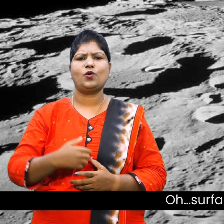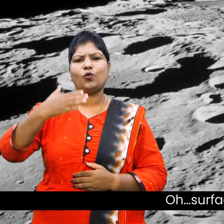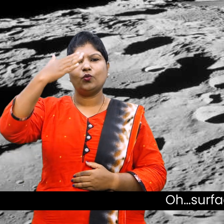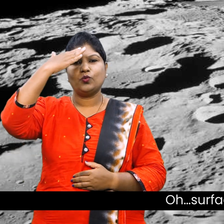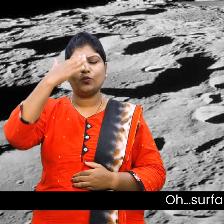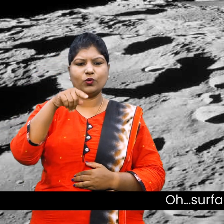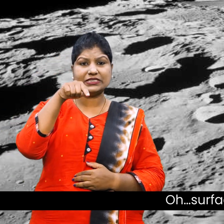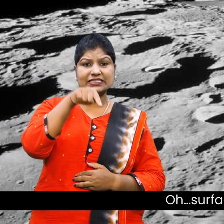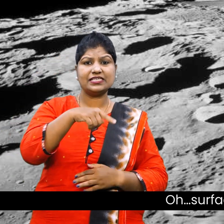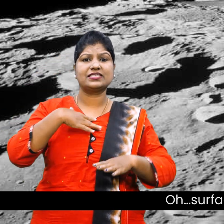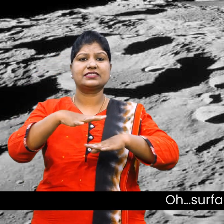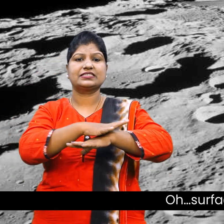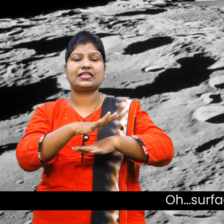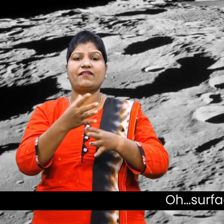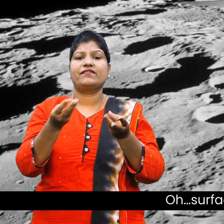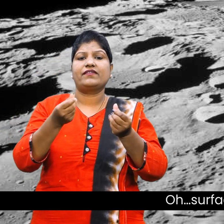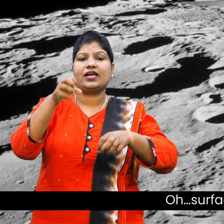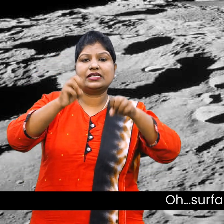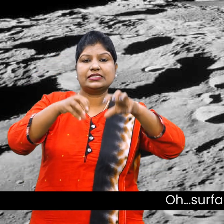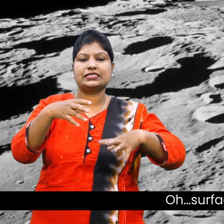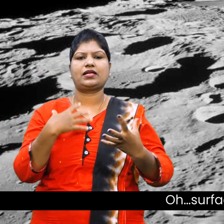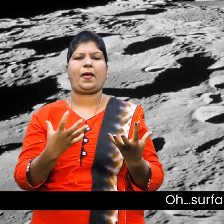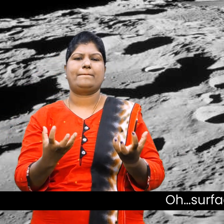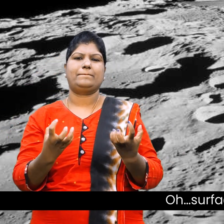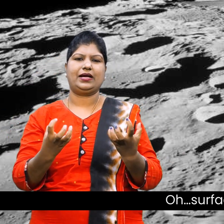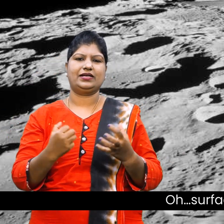Oh, the surface is dusty and barren.